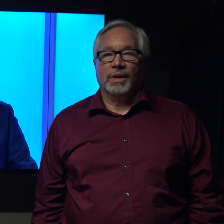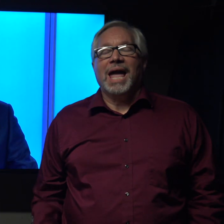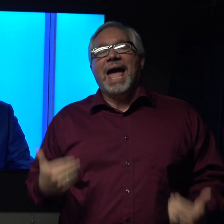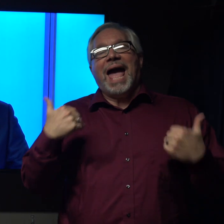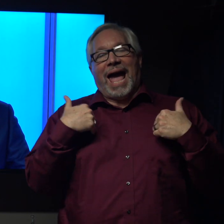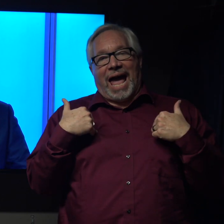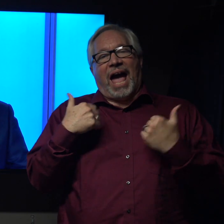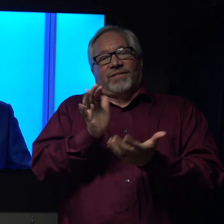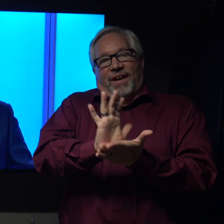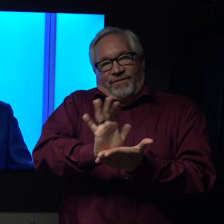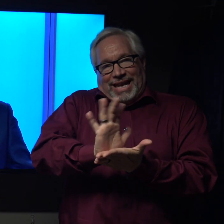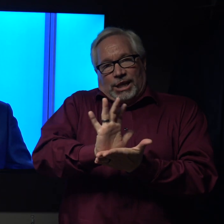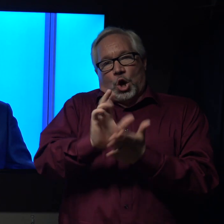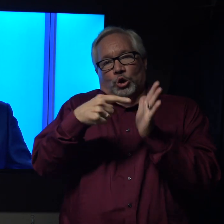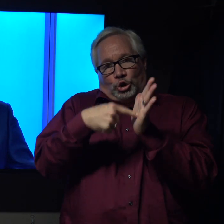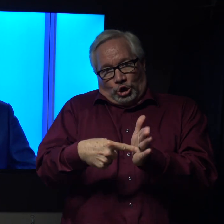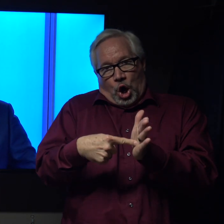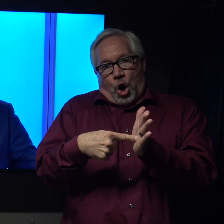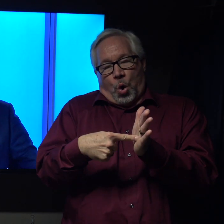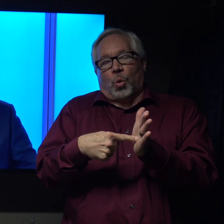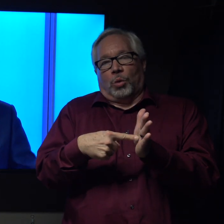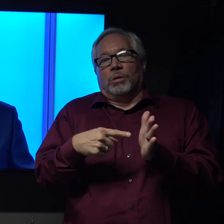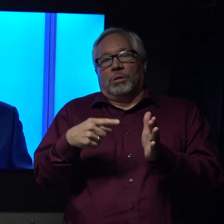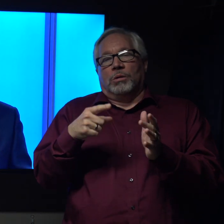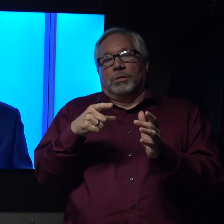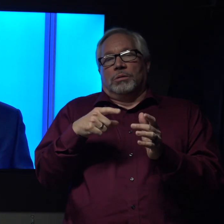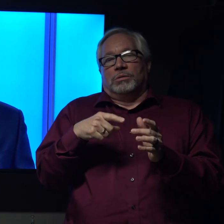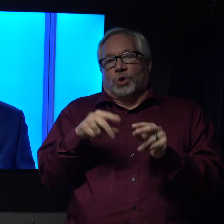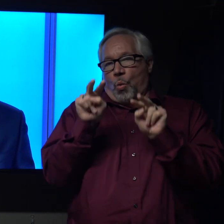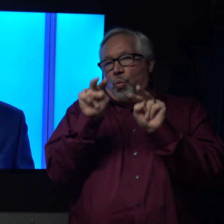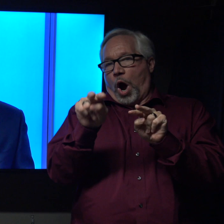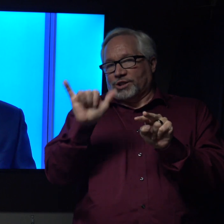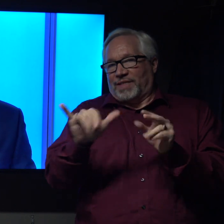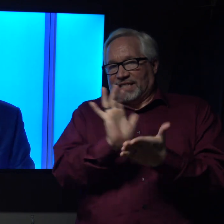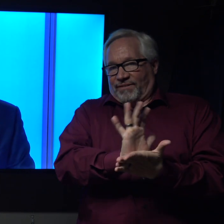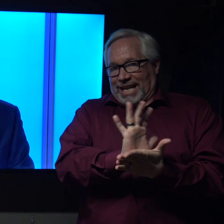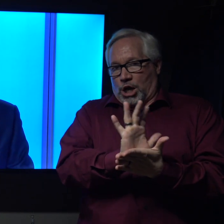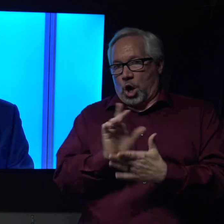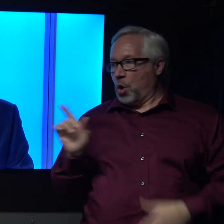have to show you the very beginning. So take a look at this. We'll come back with Rick just a moment.